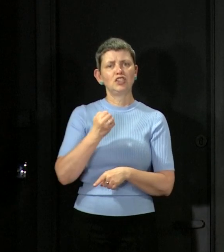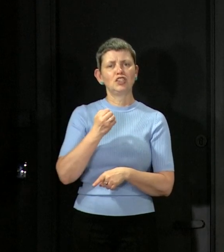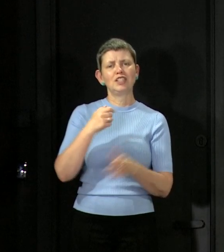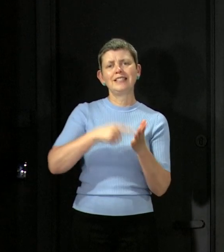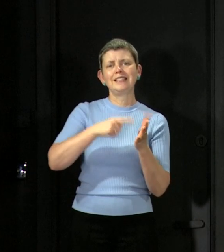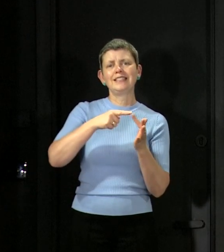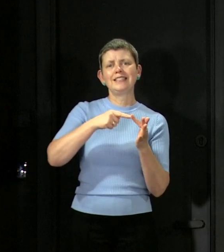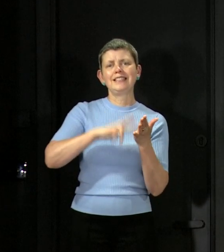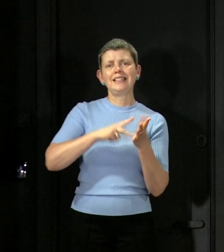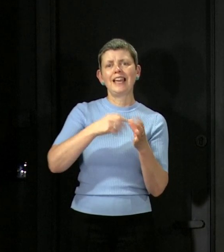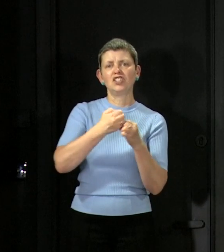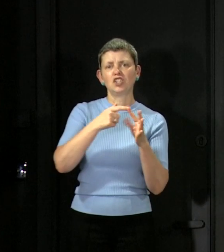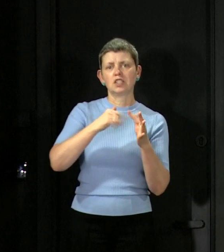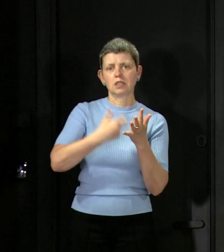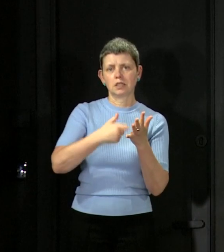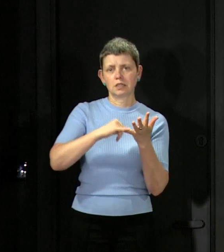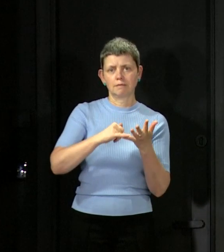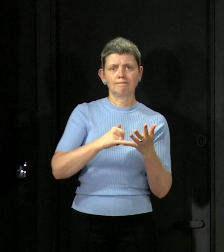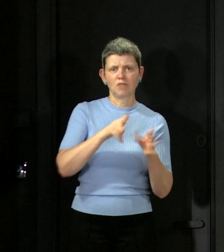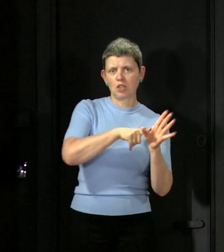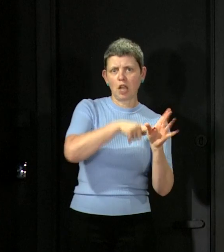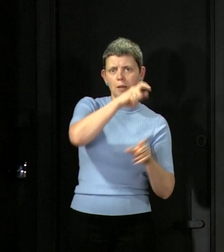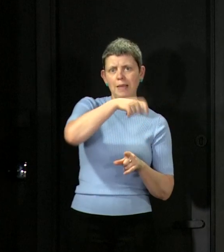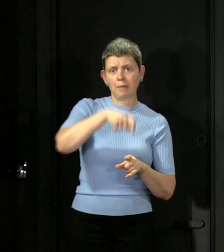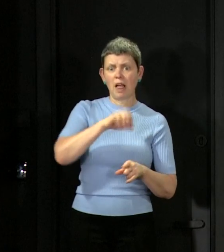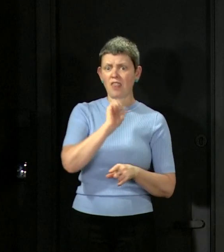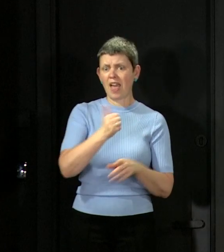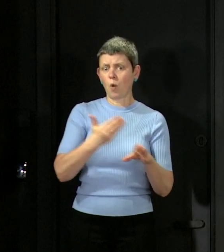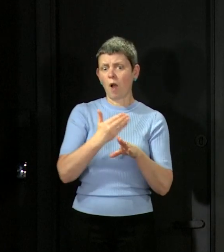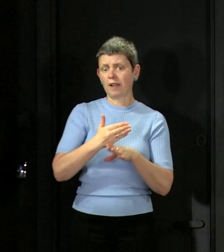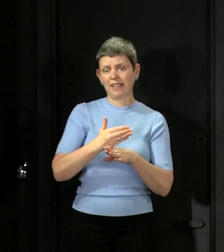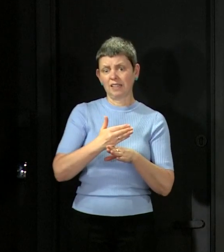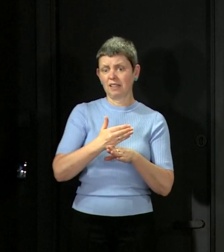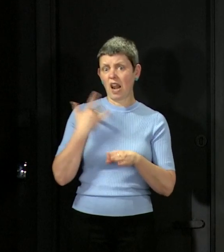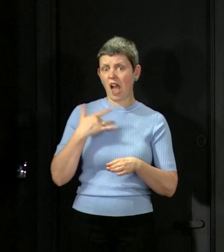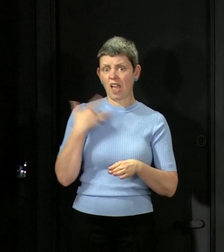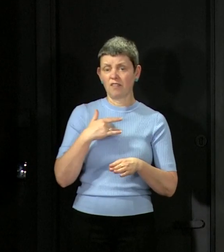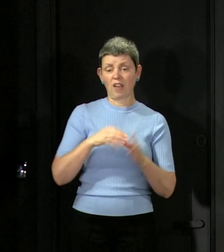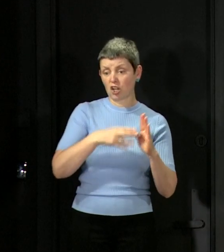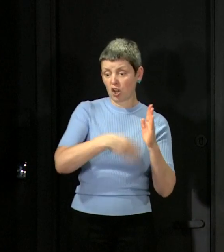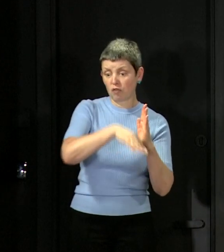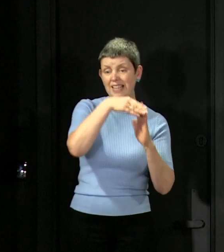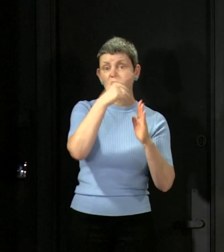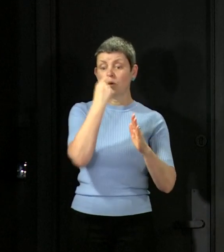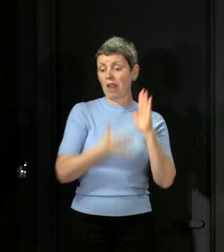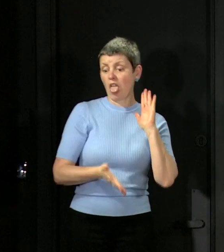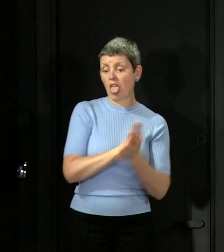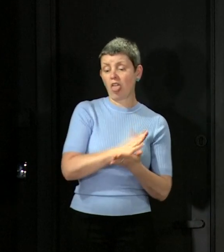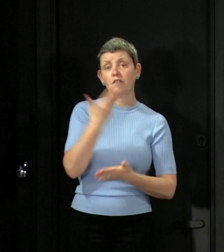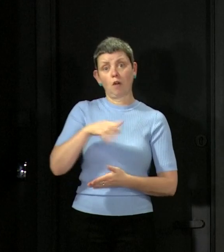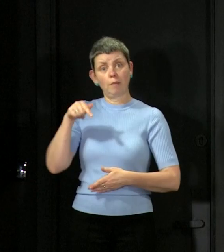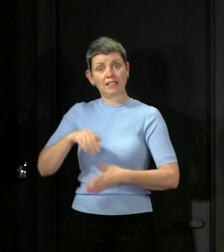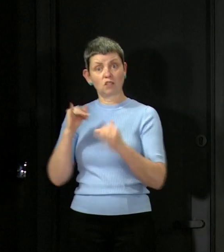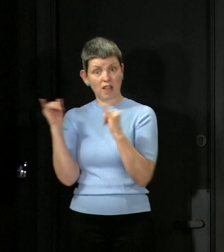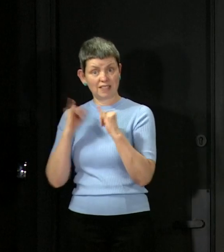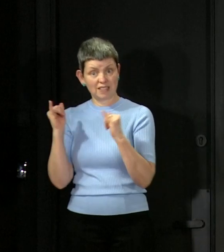future working lives and careers irrevocably scarred as a result of the economic impact of this crisis.